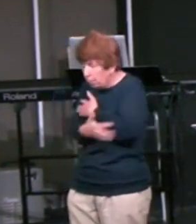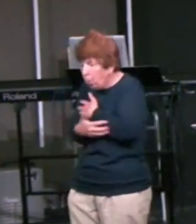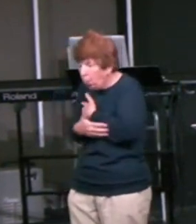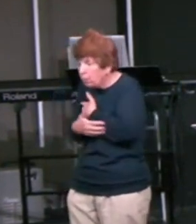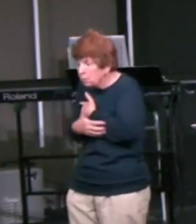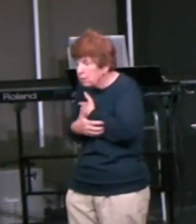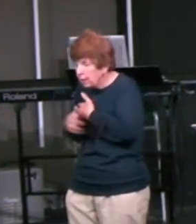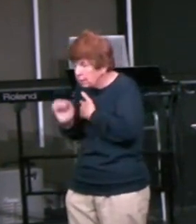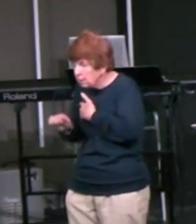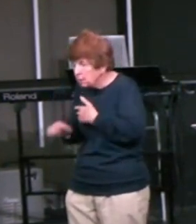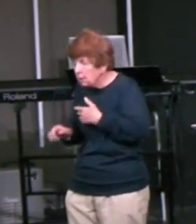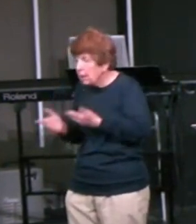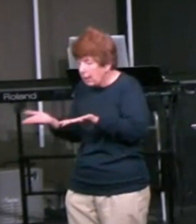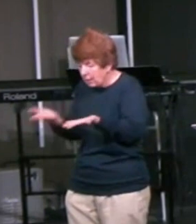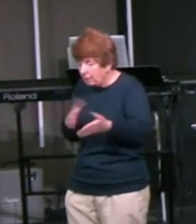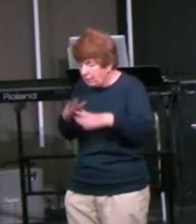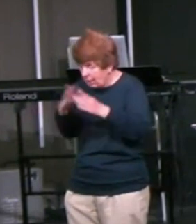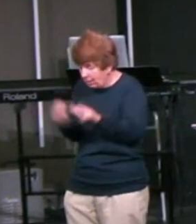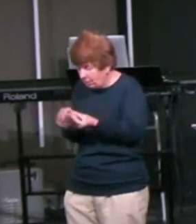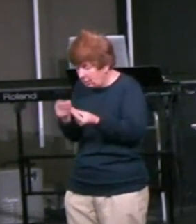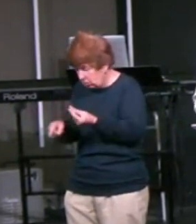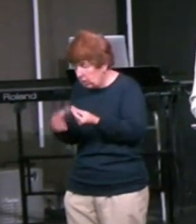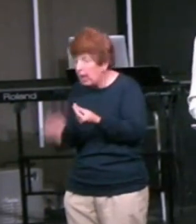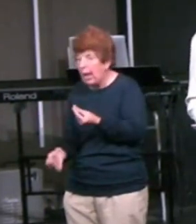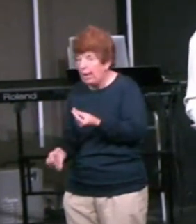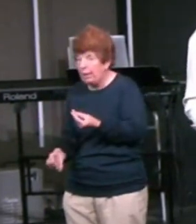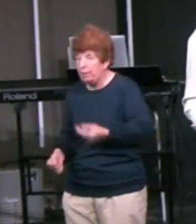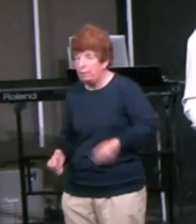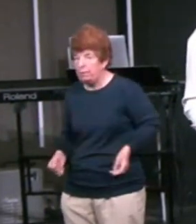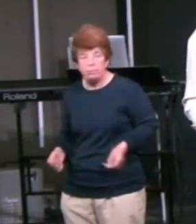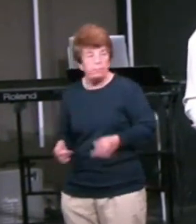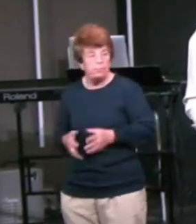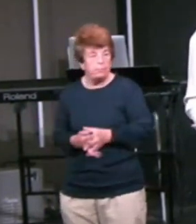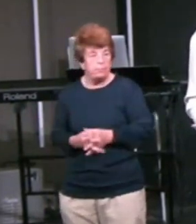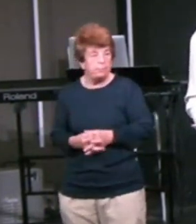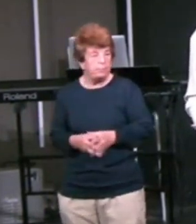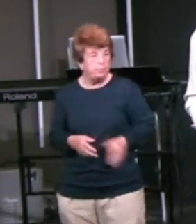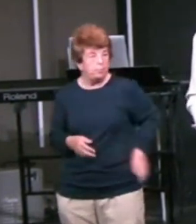is, has given everything she had.